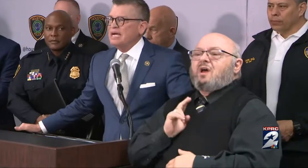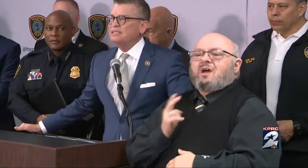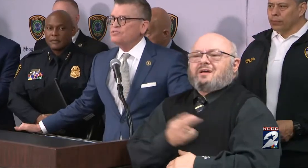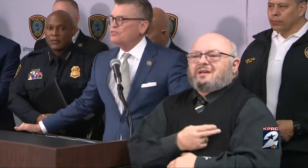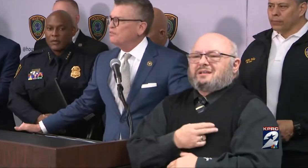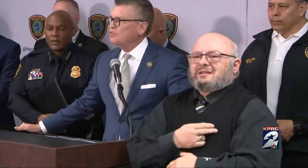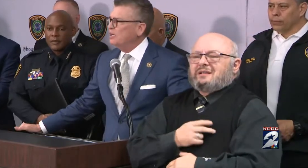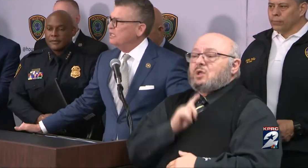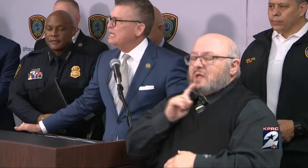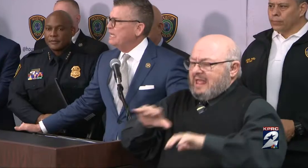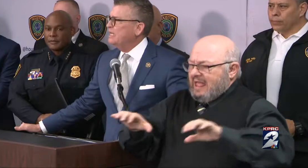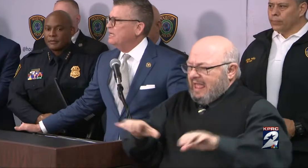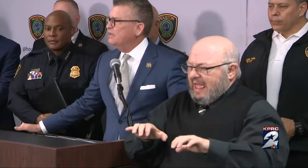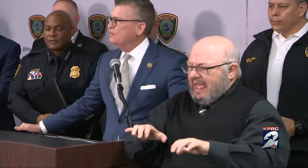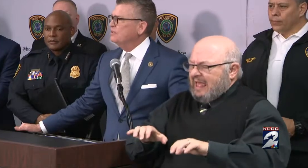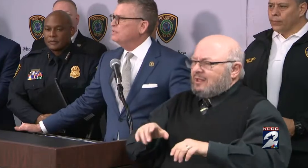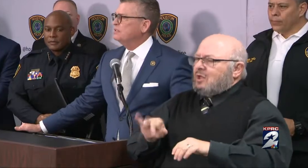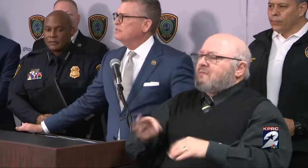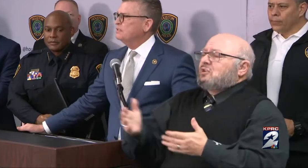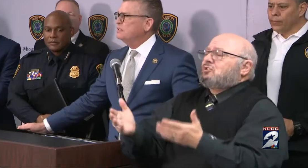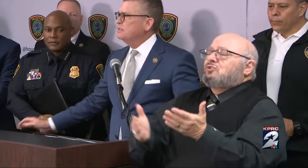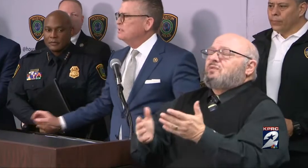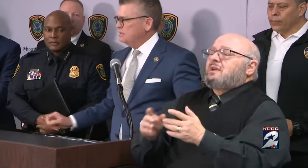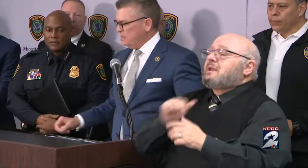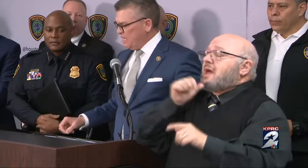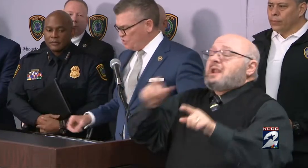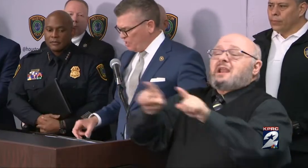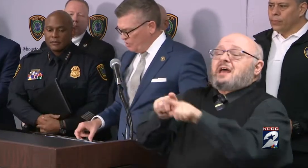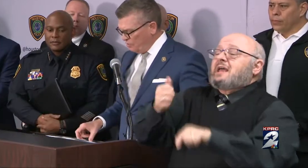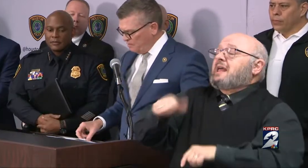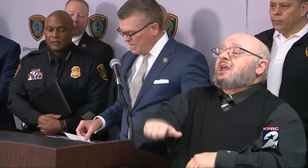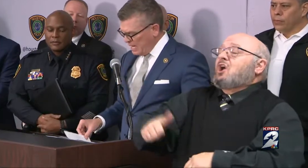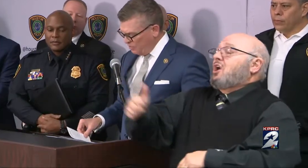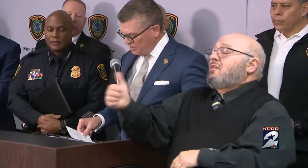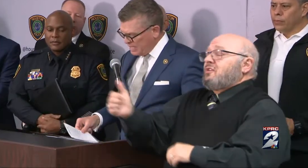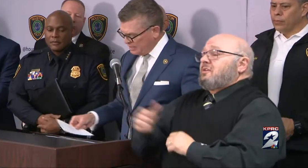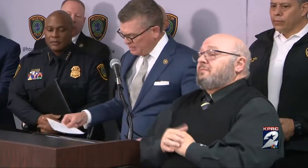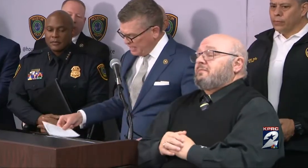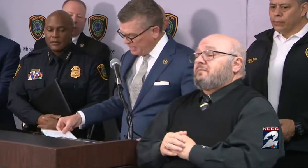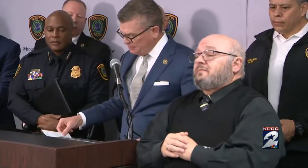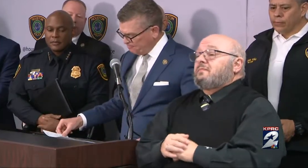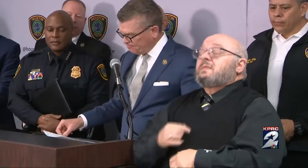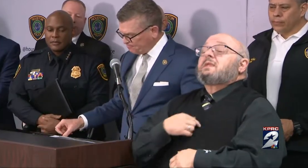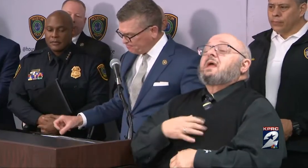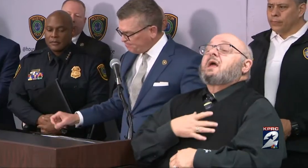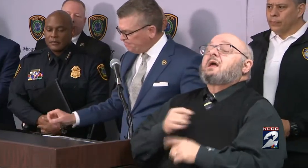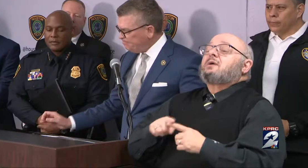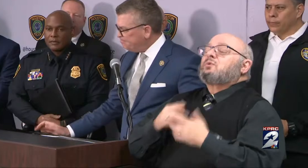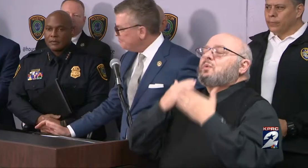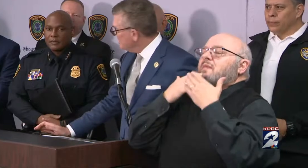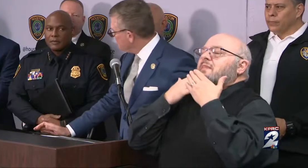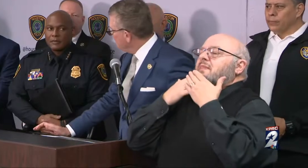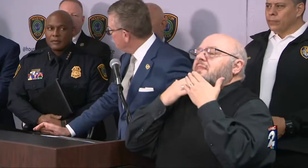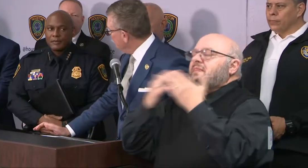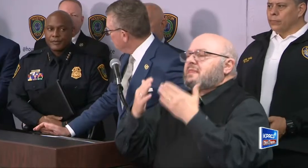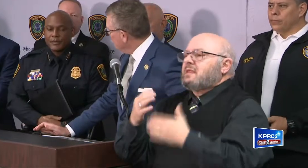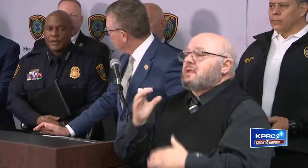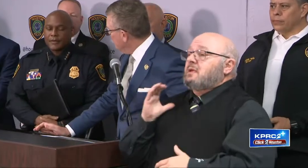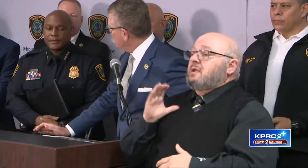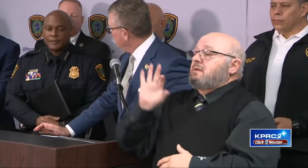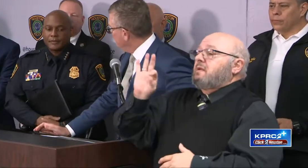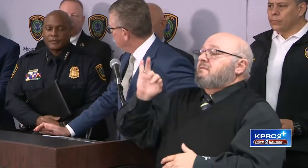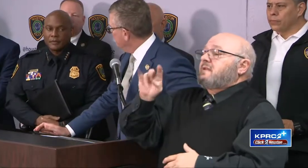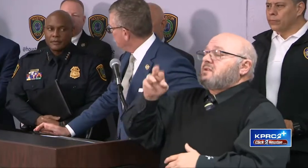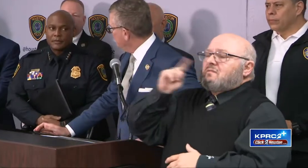is an act of service unlike any other. And so I would like to thank Chief Fenner for